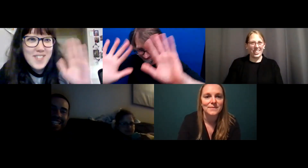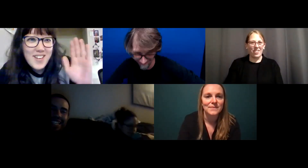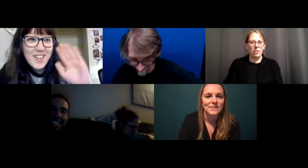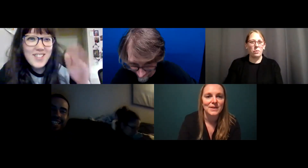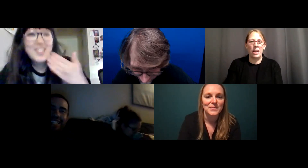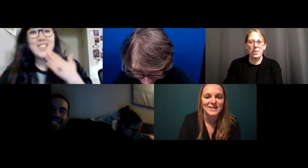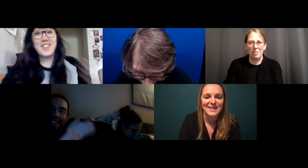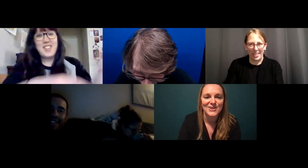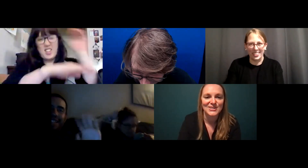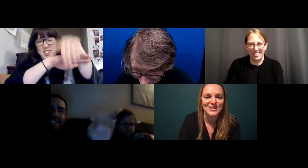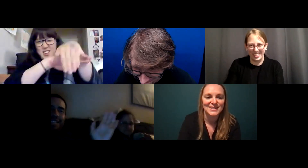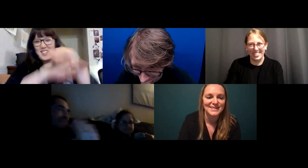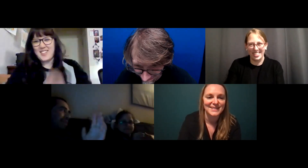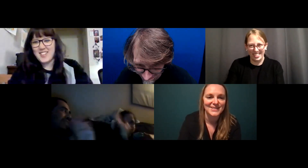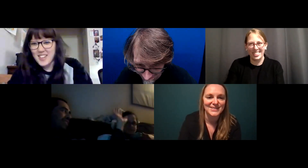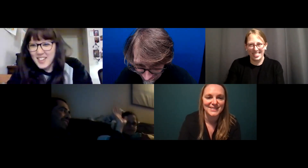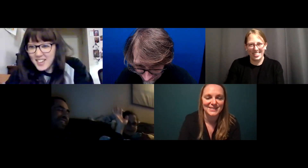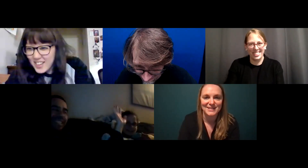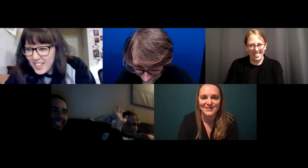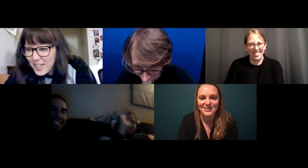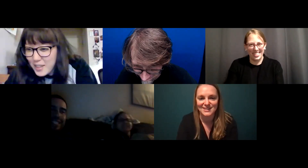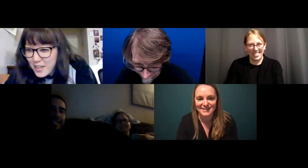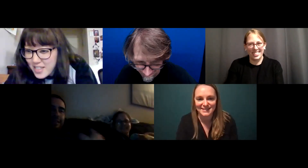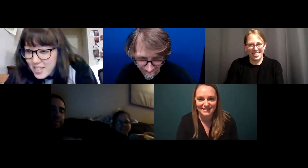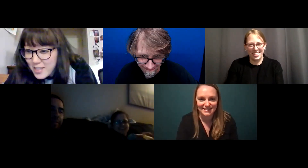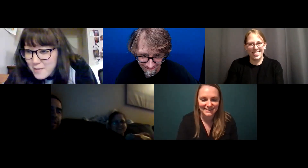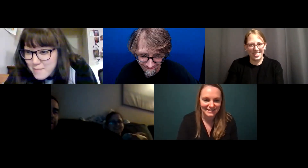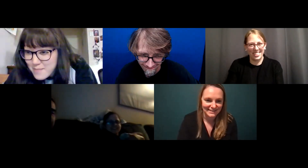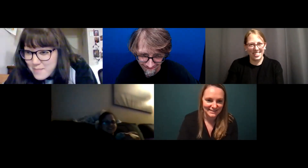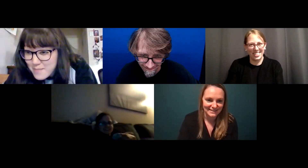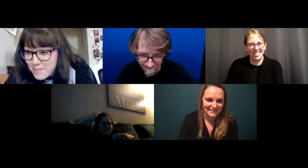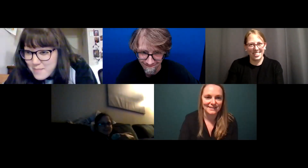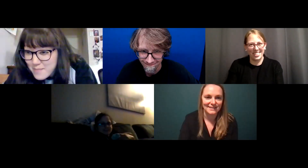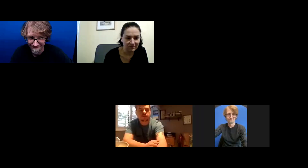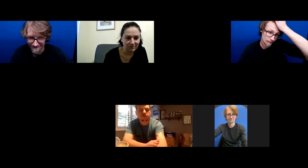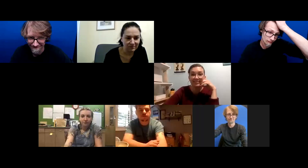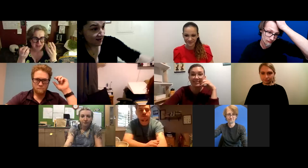Mhm. All right, we'll wrap it up. Adiós, adiós, buenas noches.